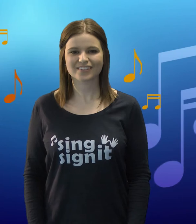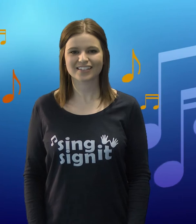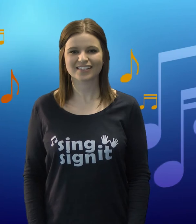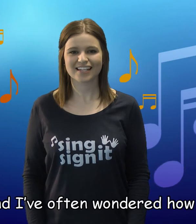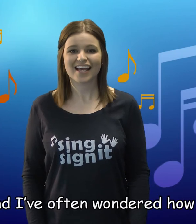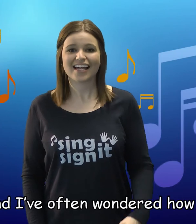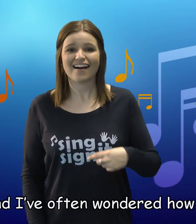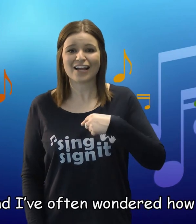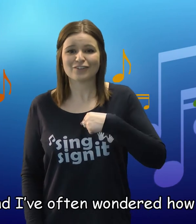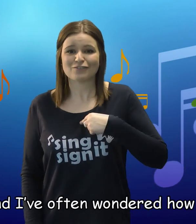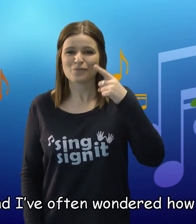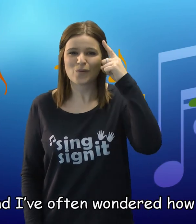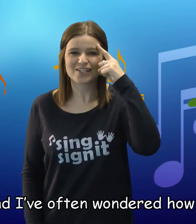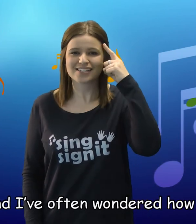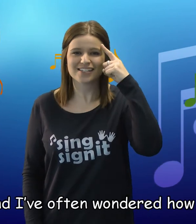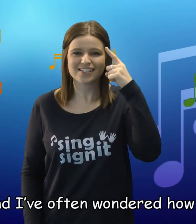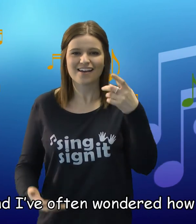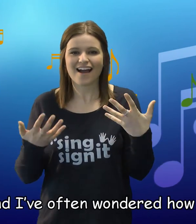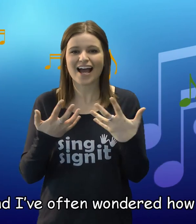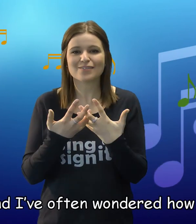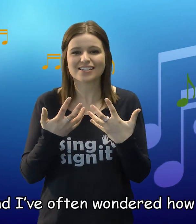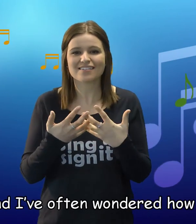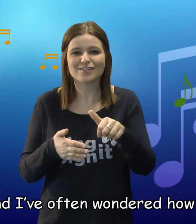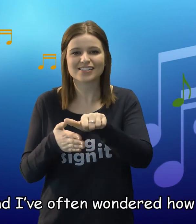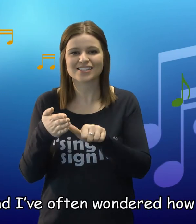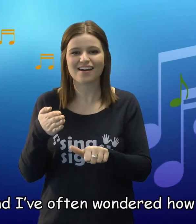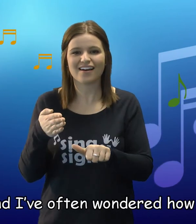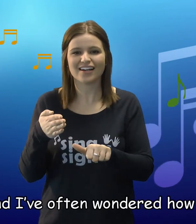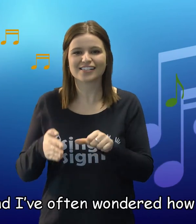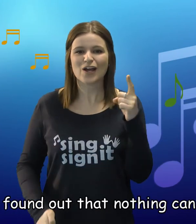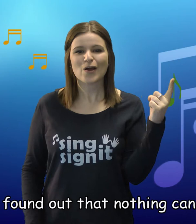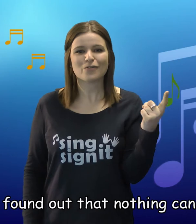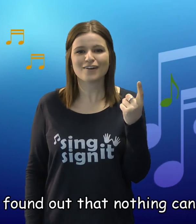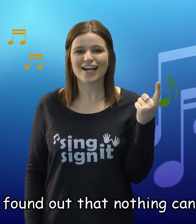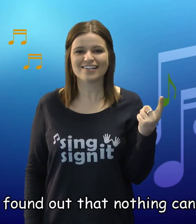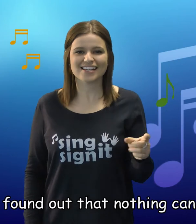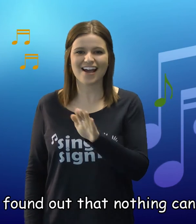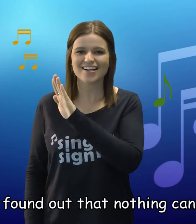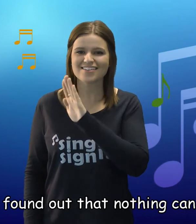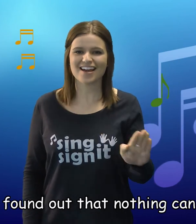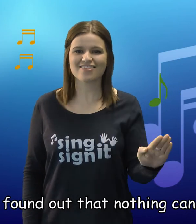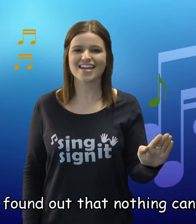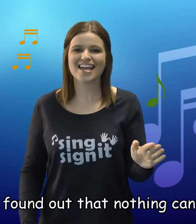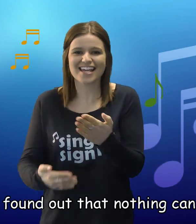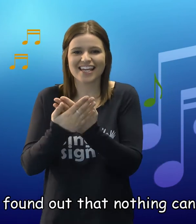And I've often wondered, how did it all start? Who found that nothing can